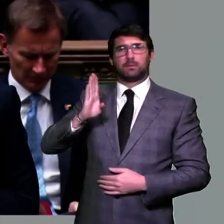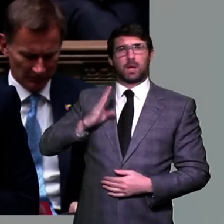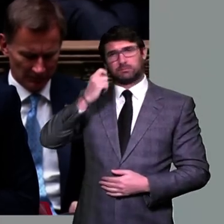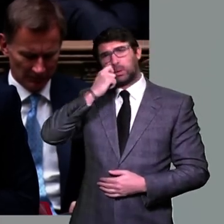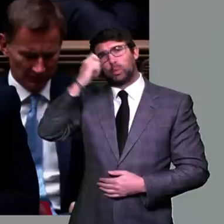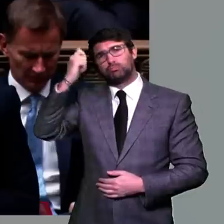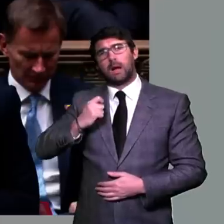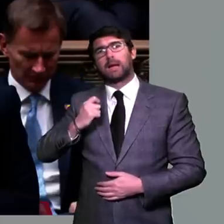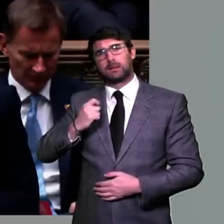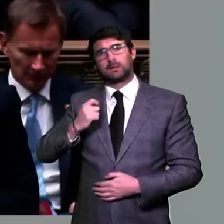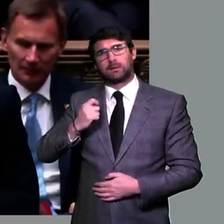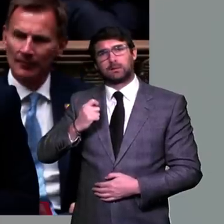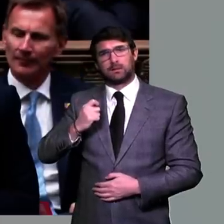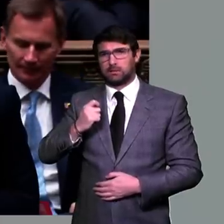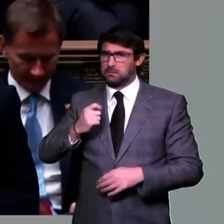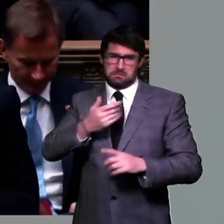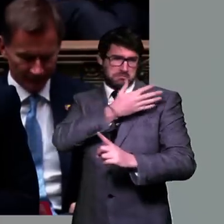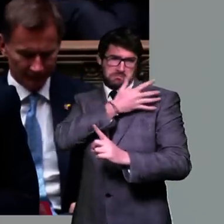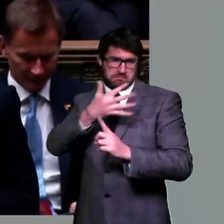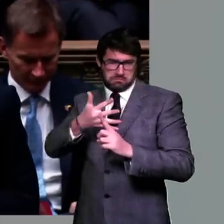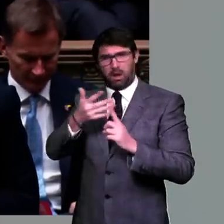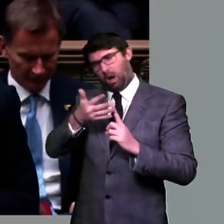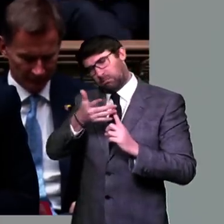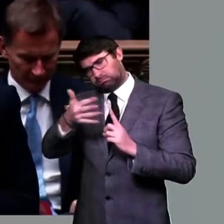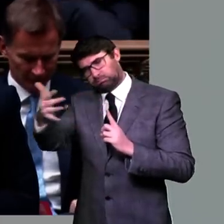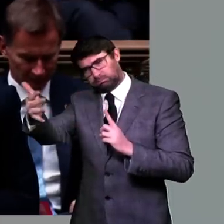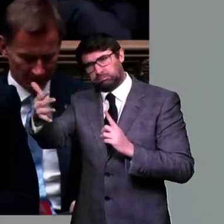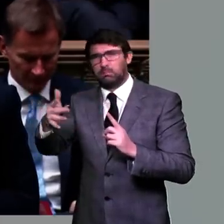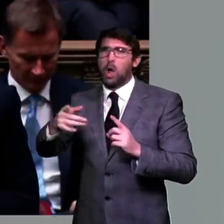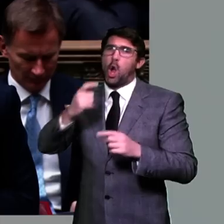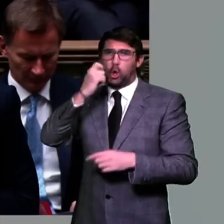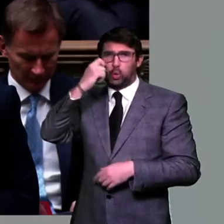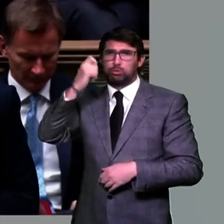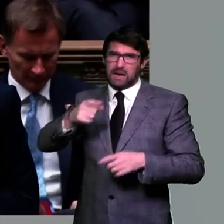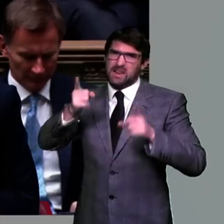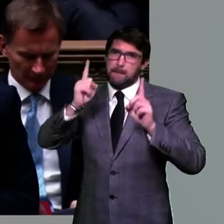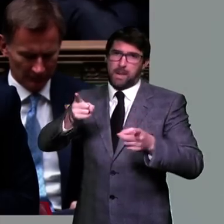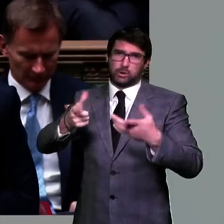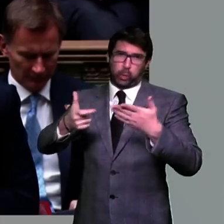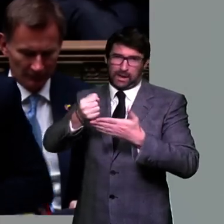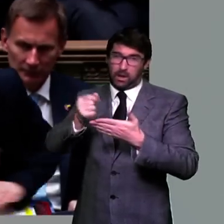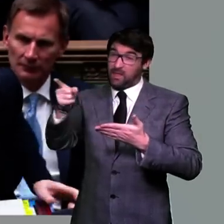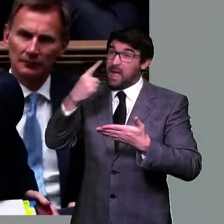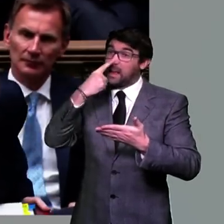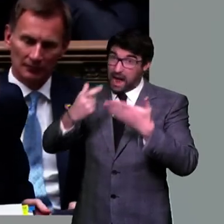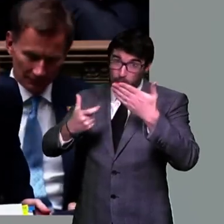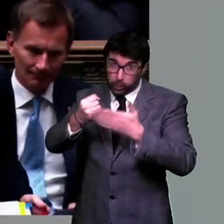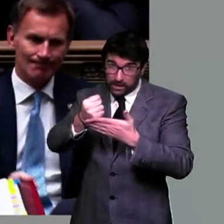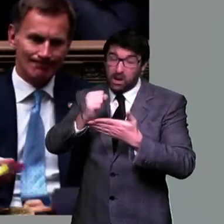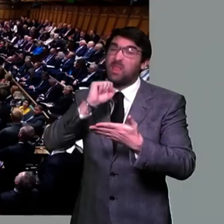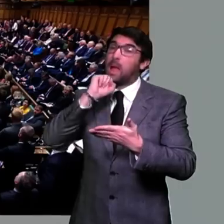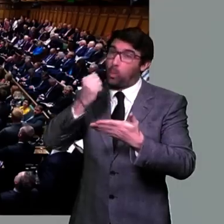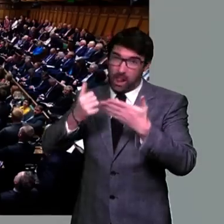we gave this year. We must make sure Ukraine win. They can win, they will win, and they must win.